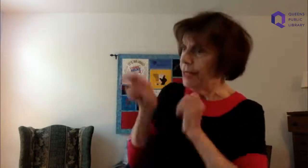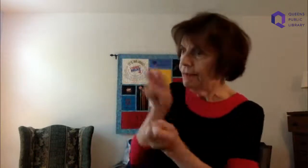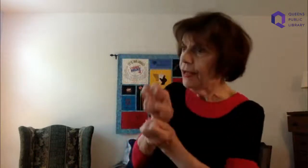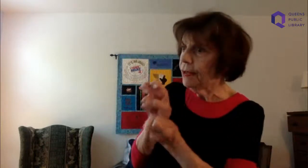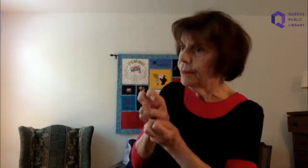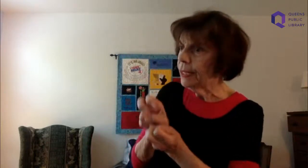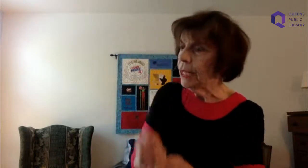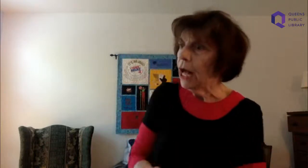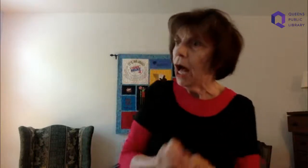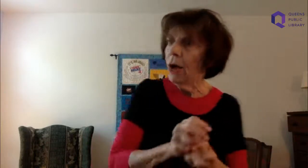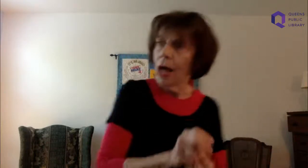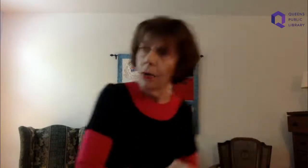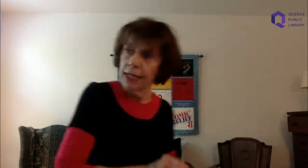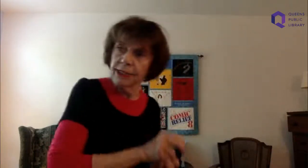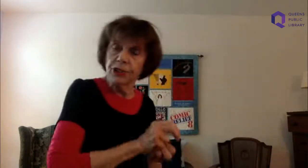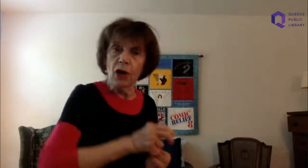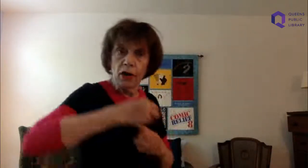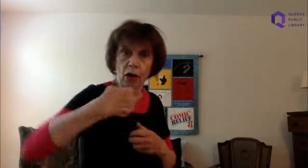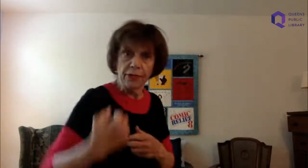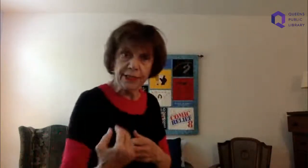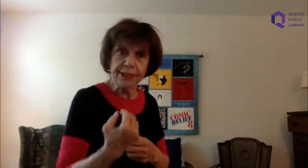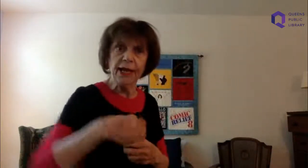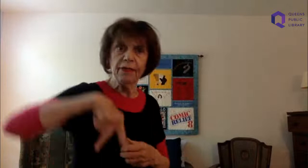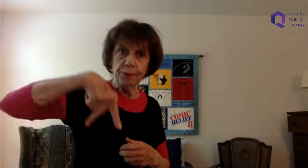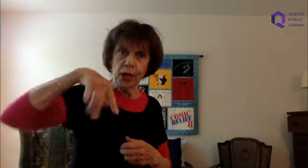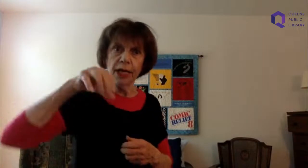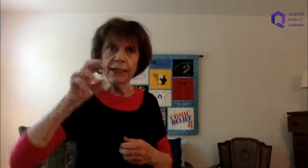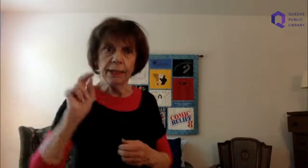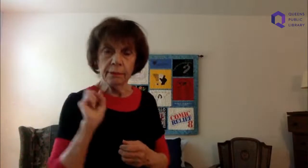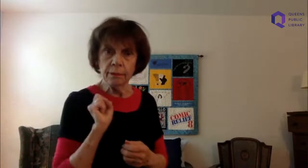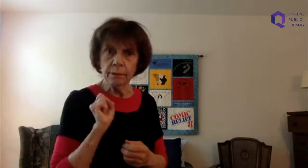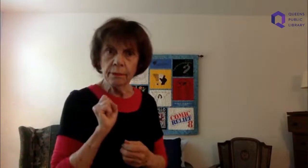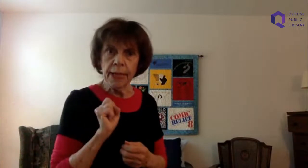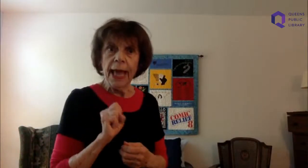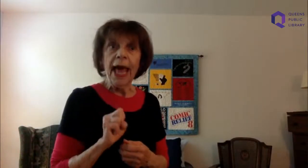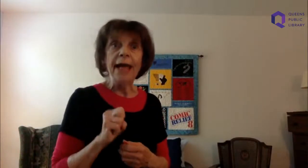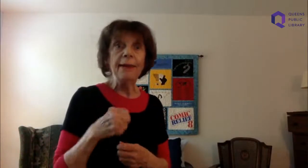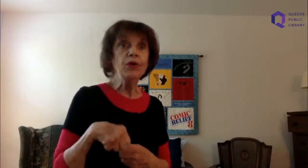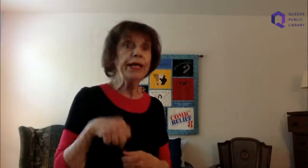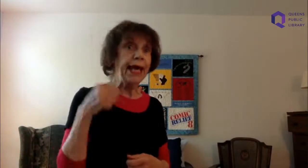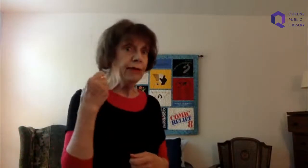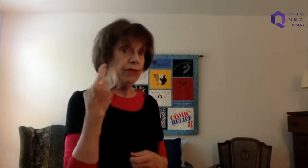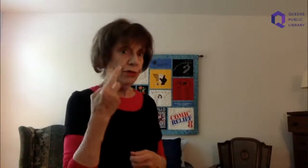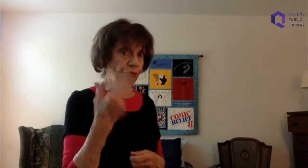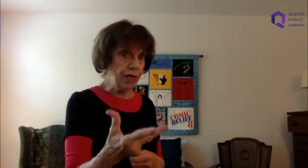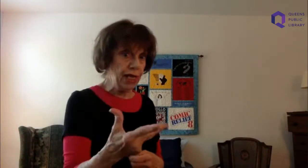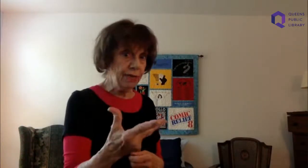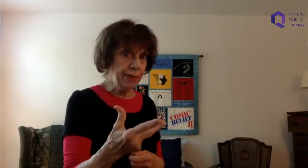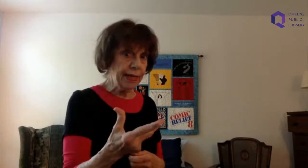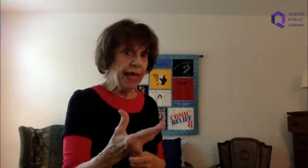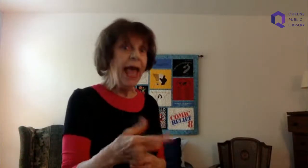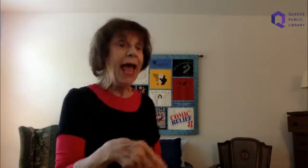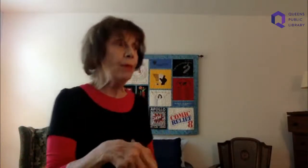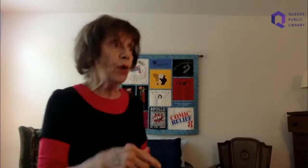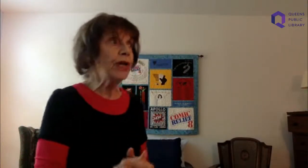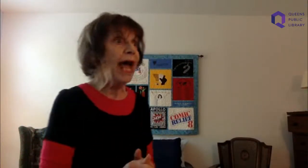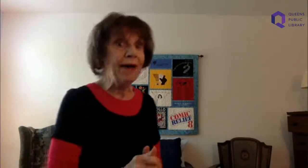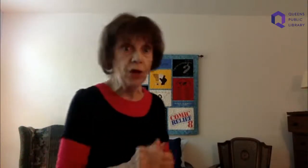beaver, let's start on this side of the pond, and I'm going to count to three, and we're going to have